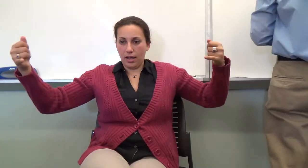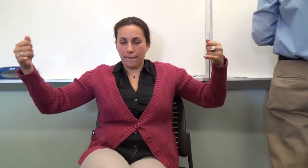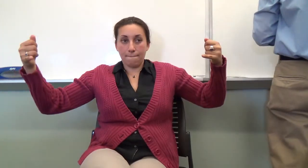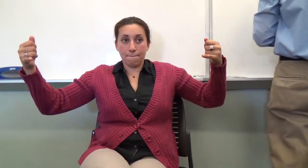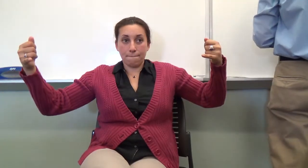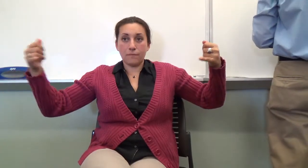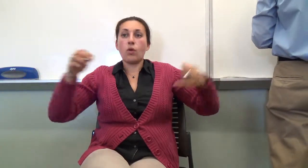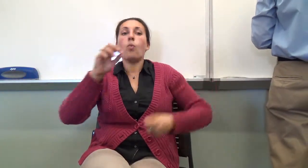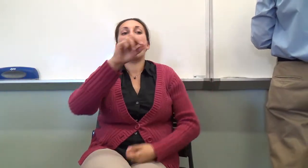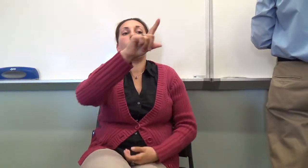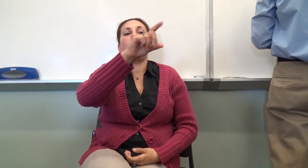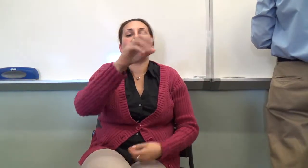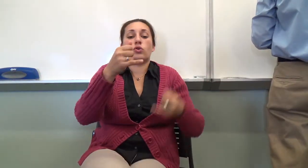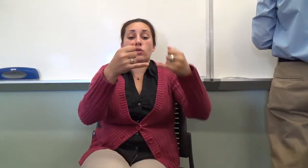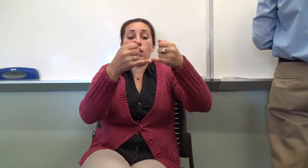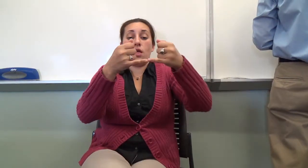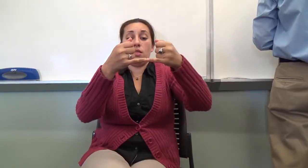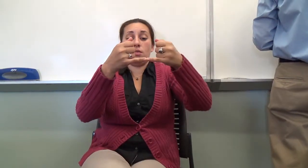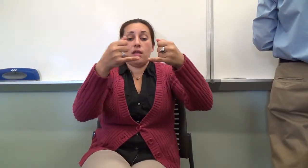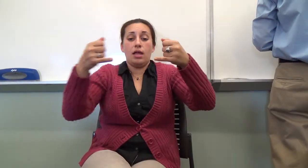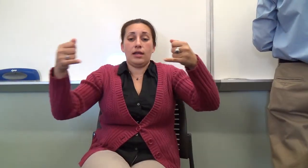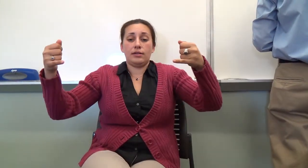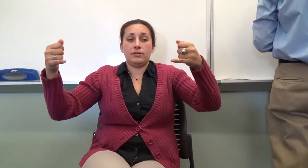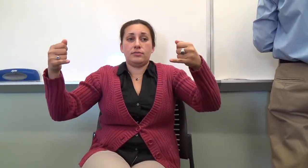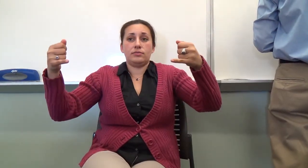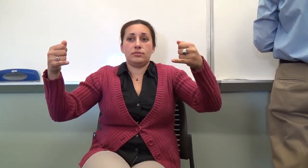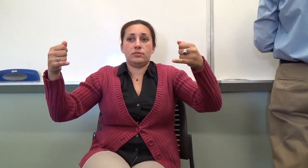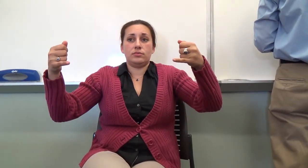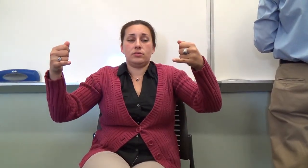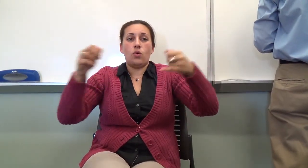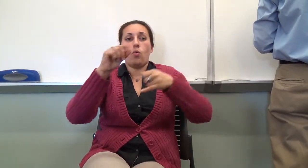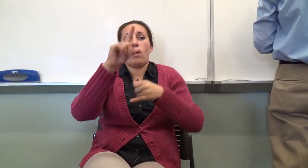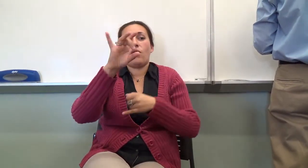be 180 degrees. So that would be this measure right here.